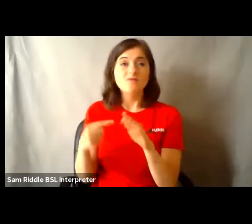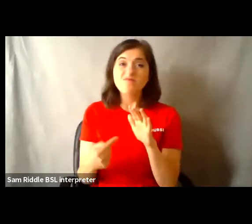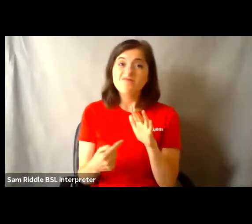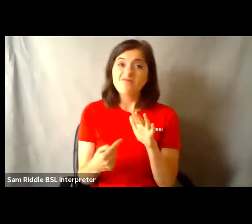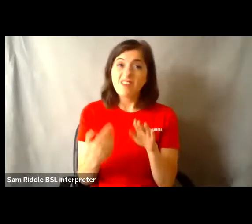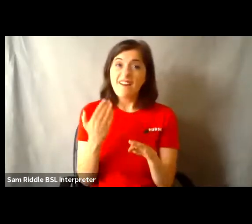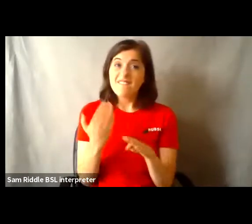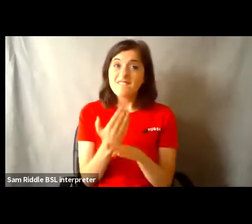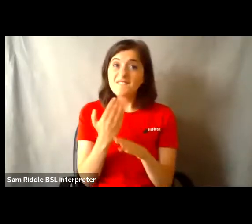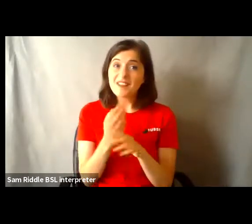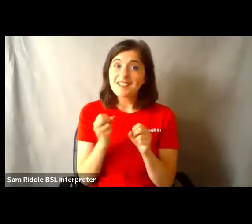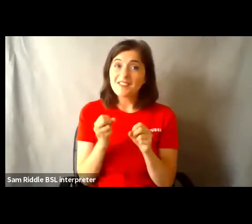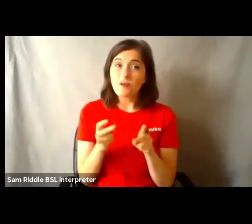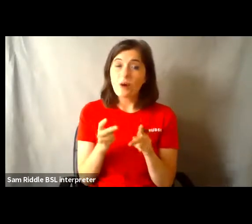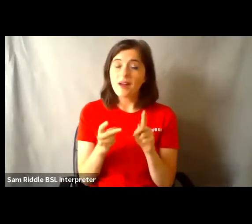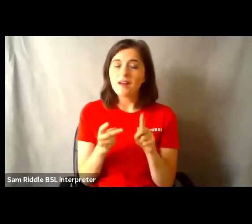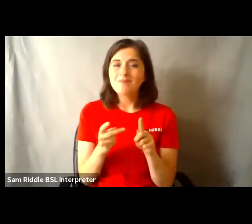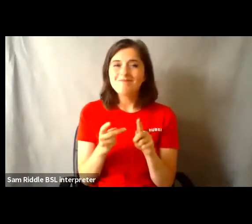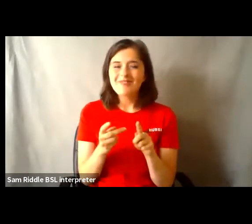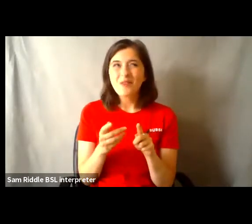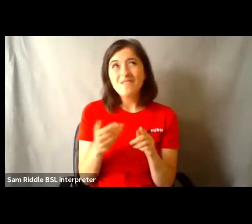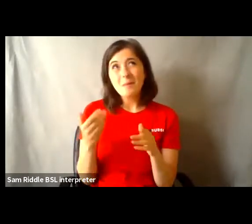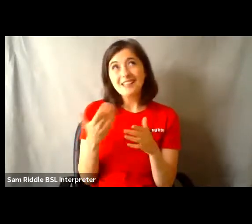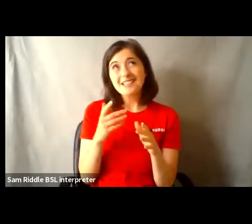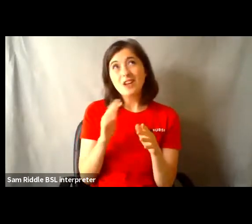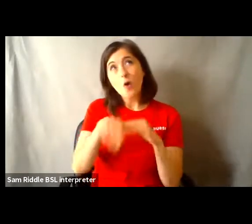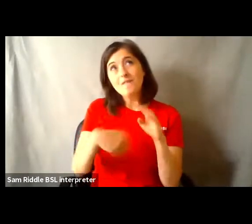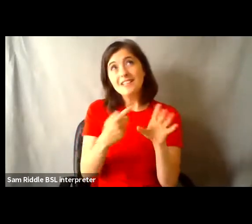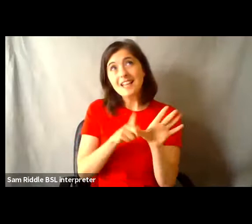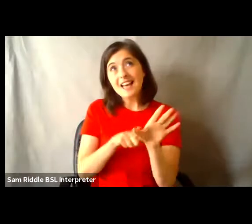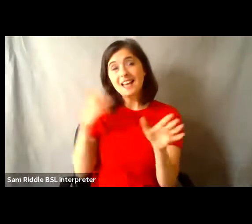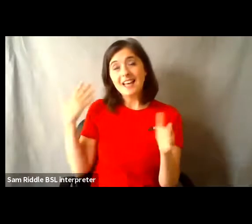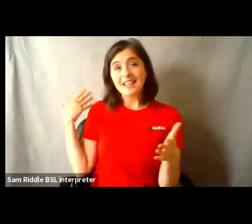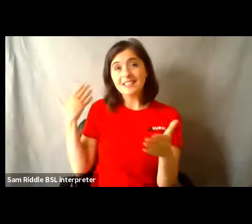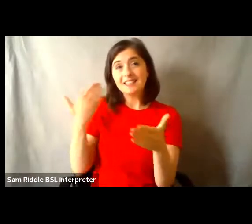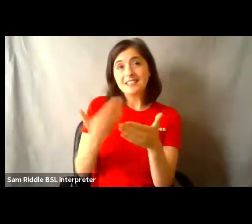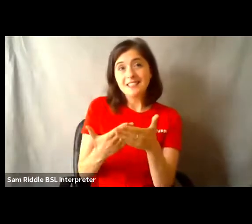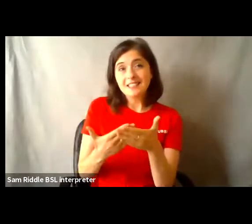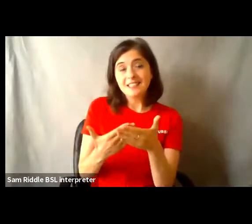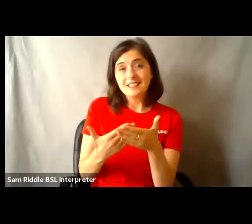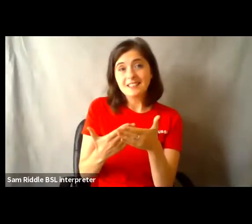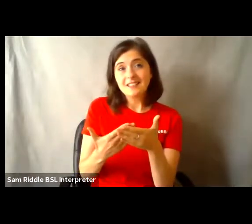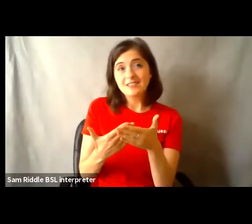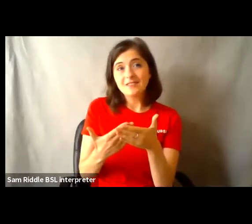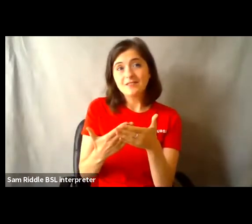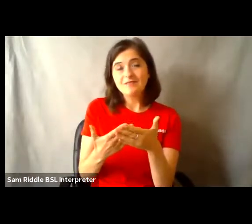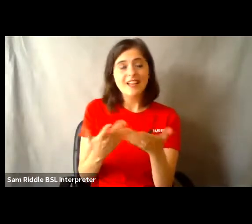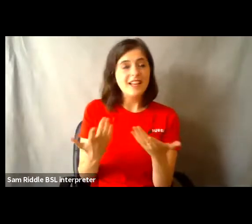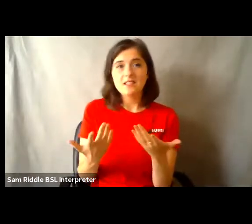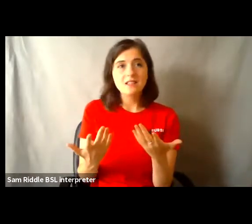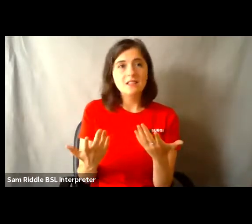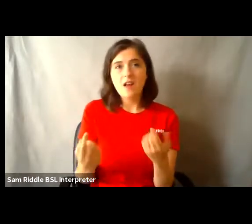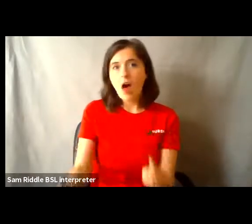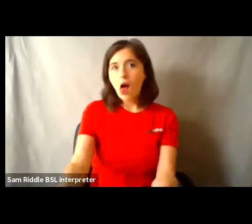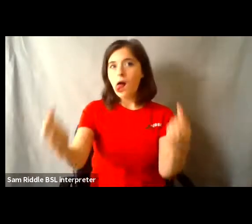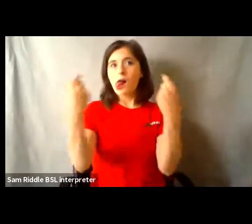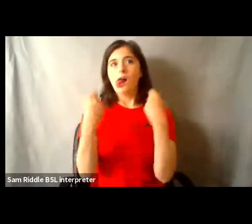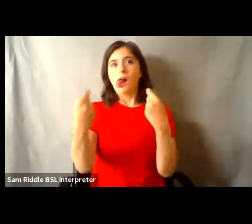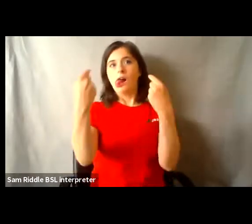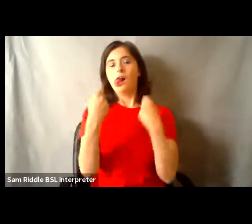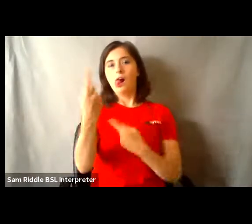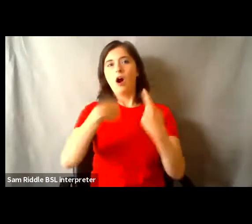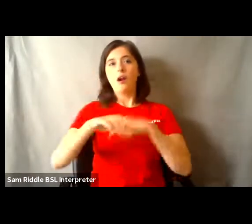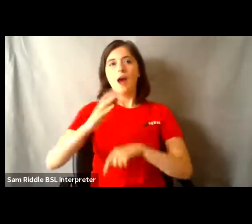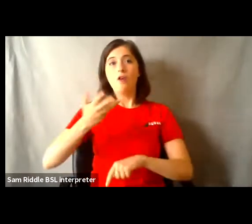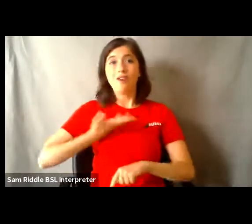obviously over the last 10, actually more than 10 years, is as a wholesale assault on our rights and on our